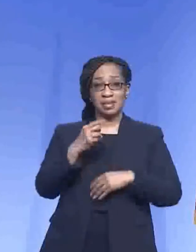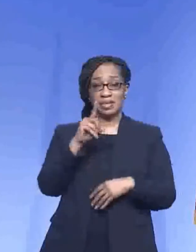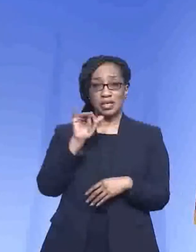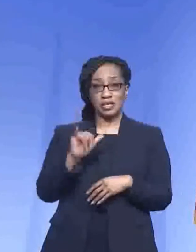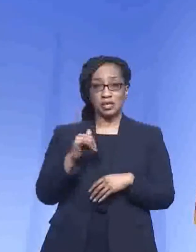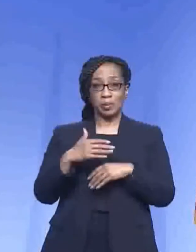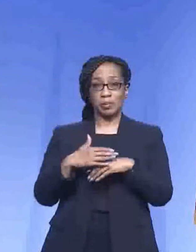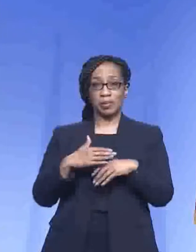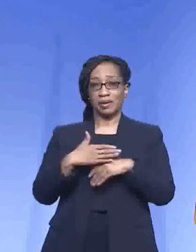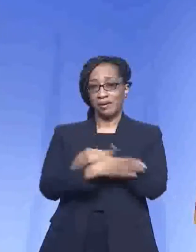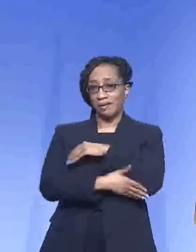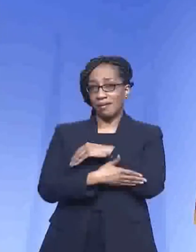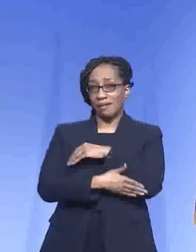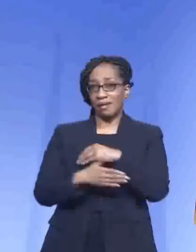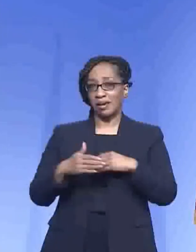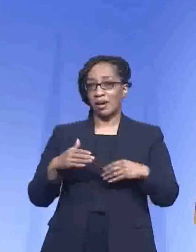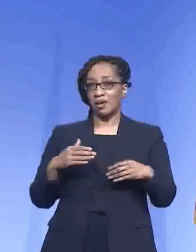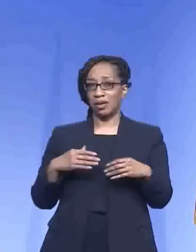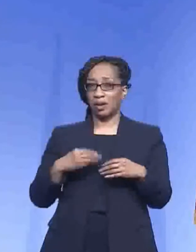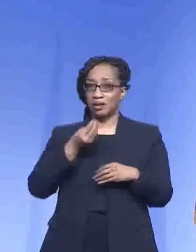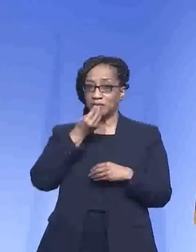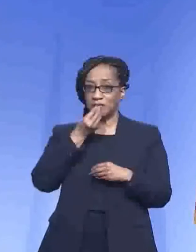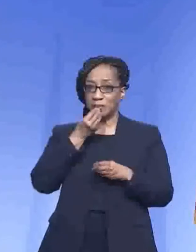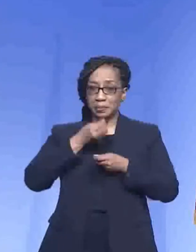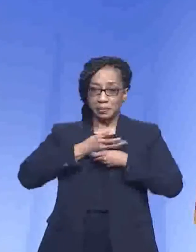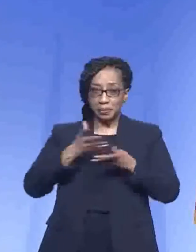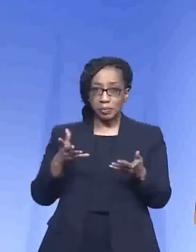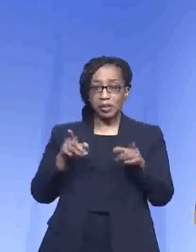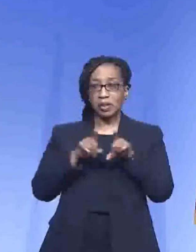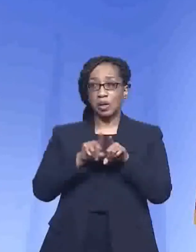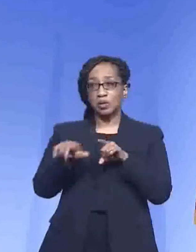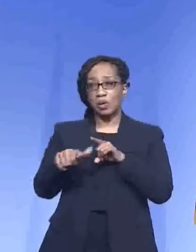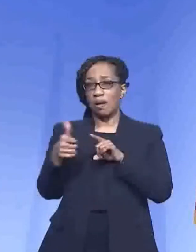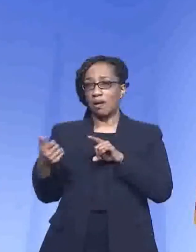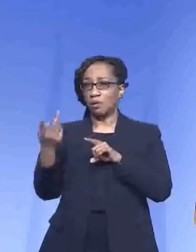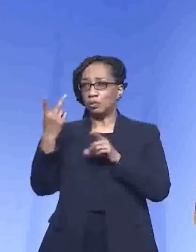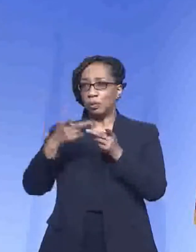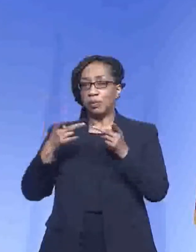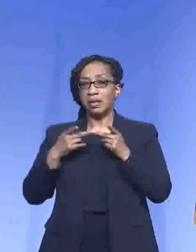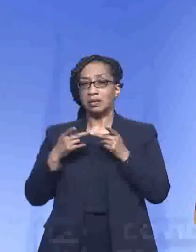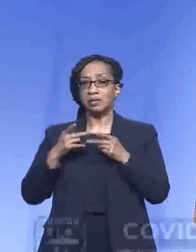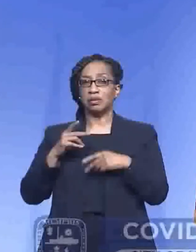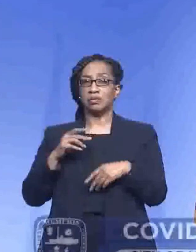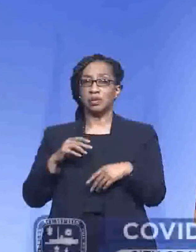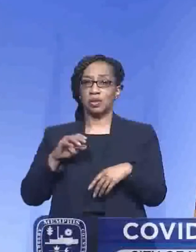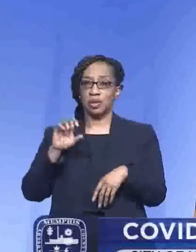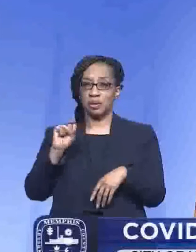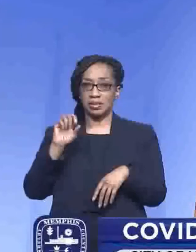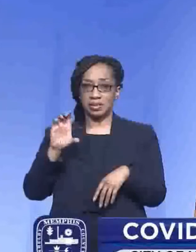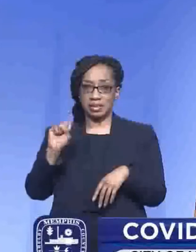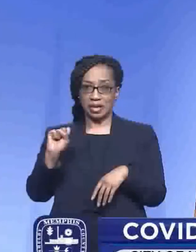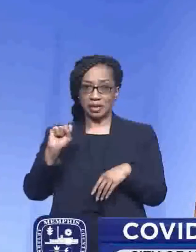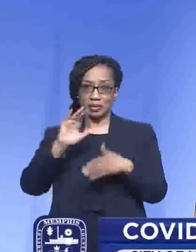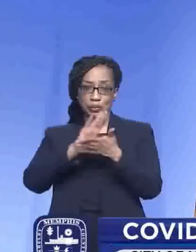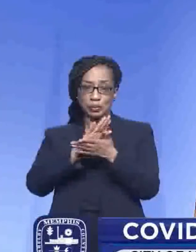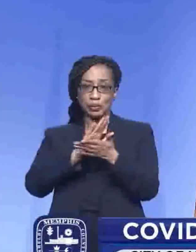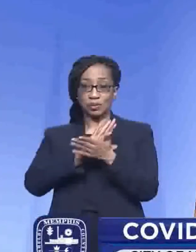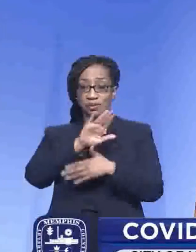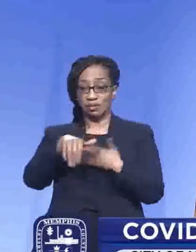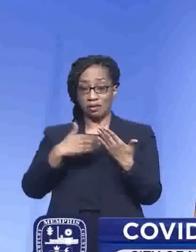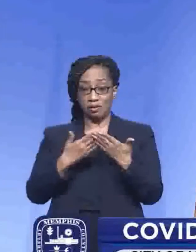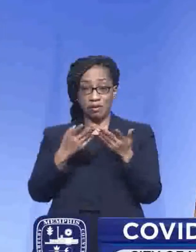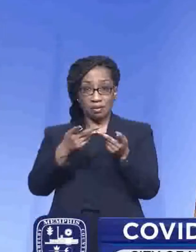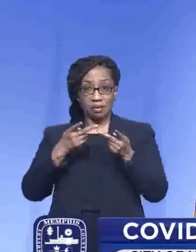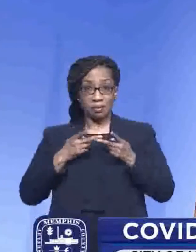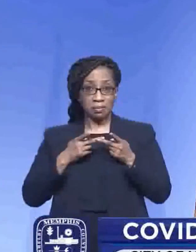commodities site, and 2 points of distribution for Shelby County schools. All these sites are